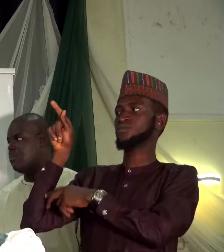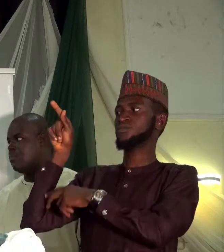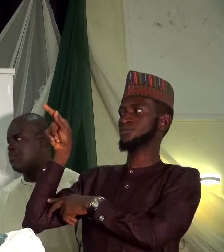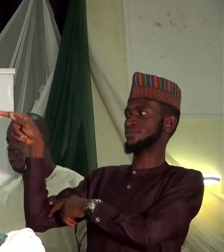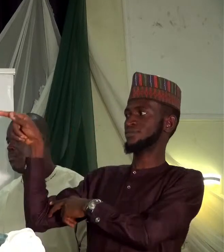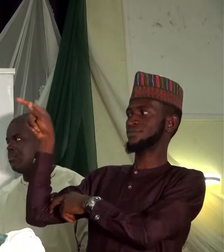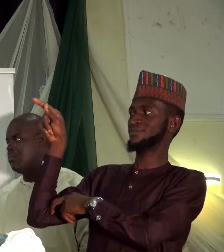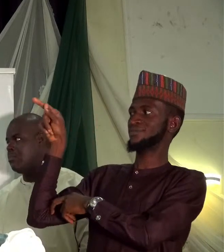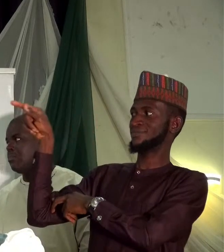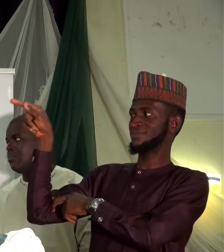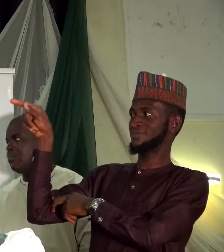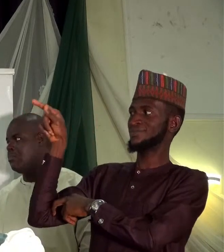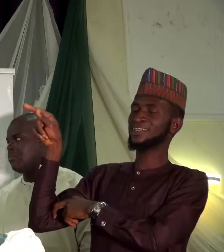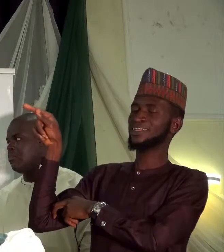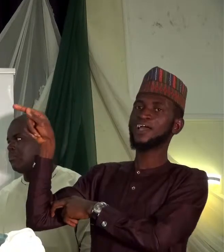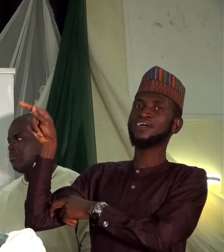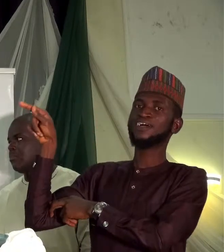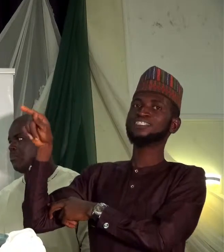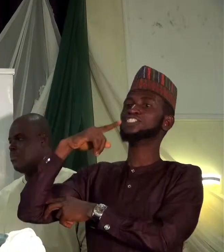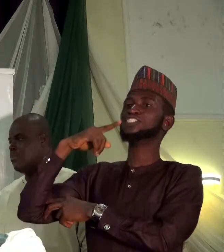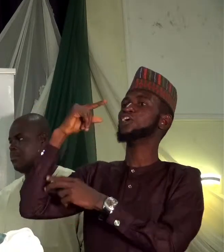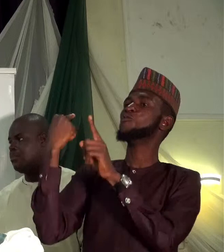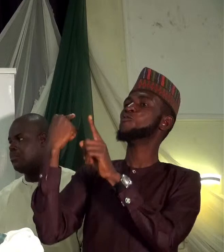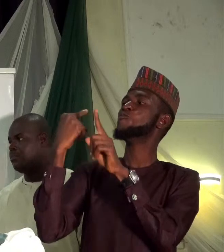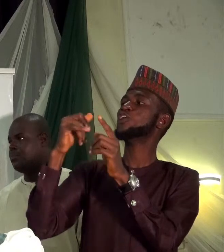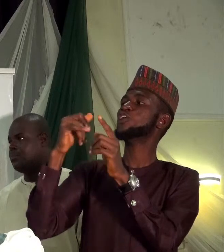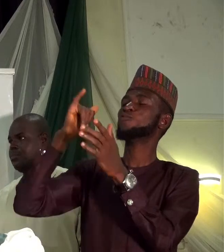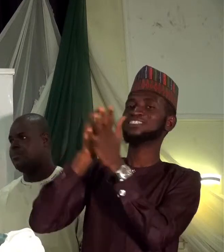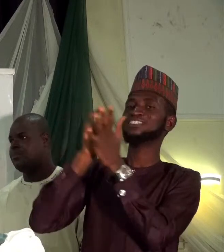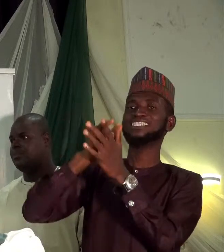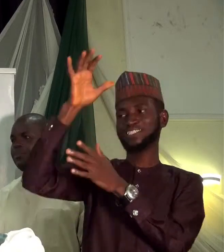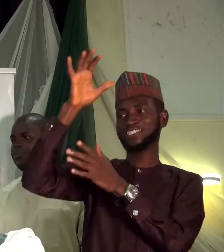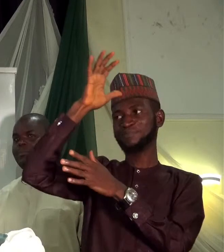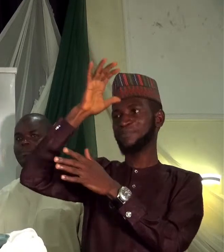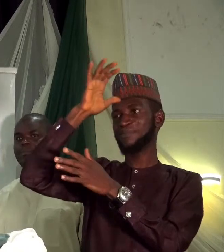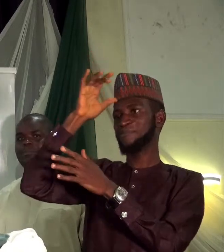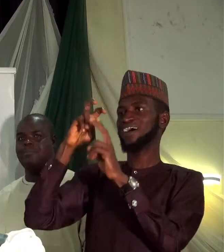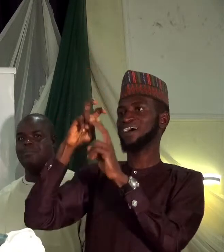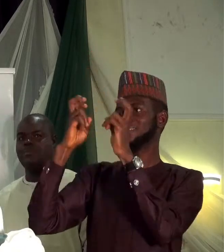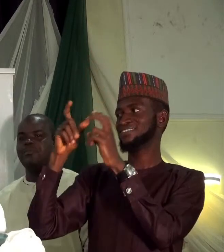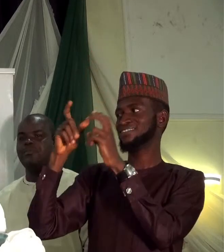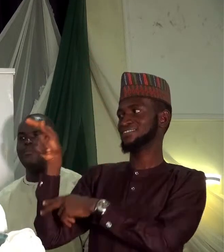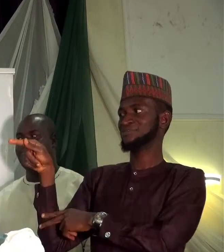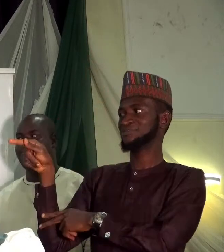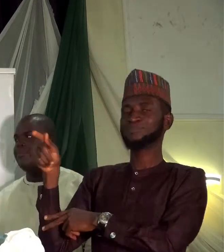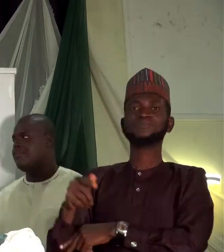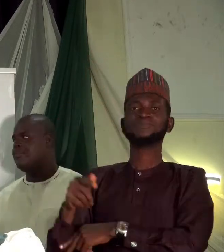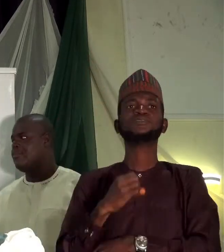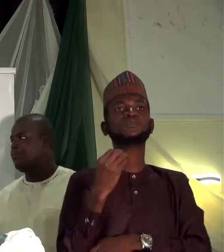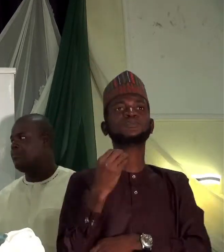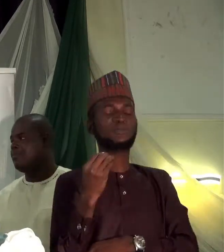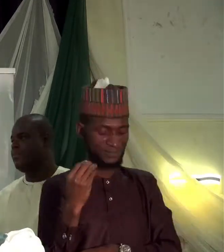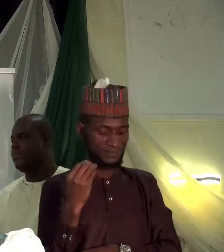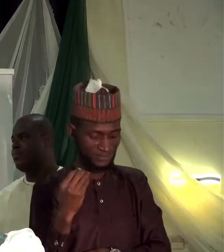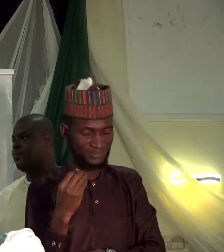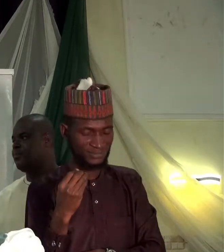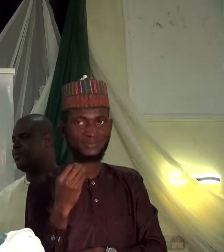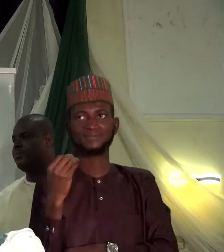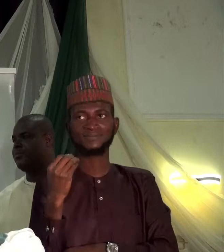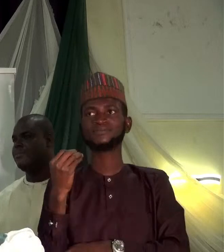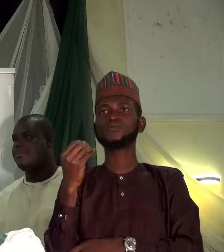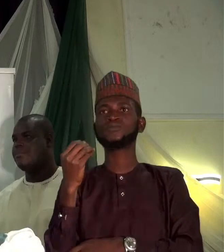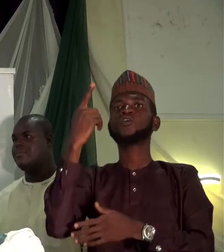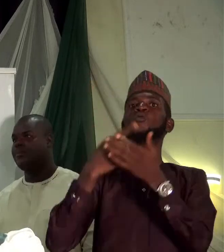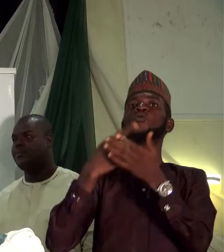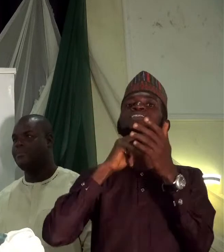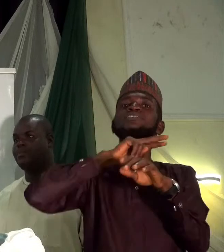dichotomizing between. Let me leave that. You are most welcome. What is